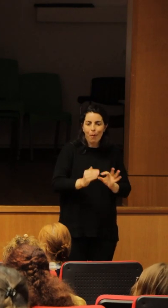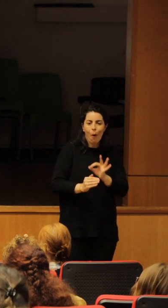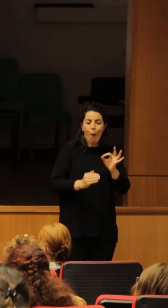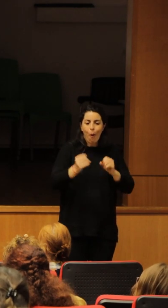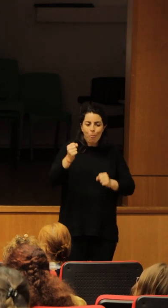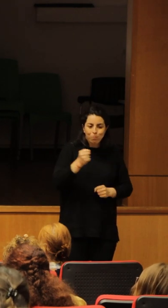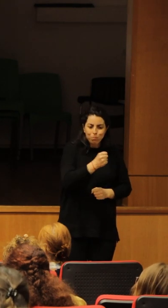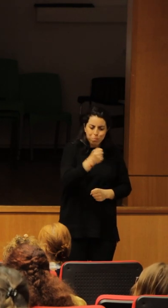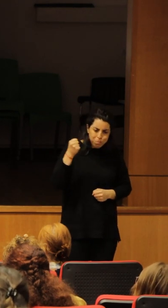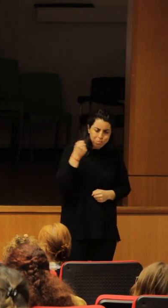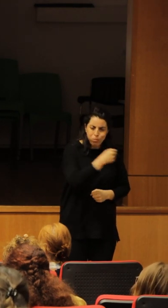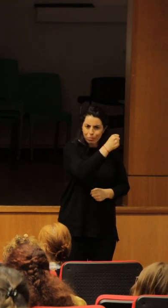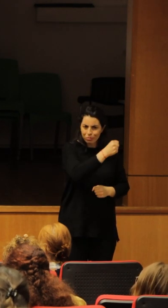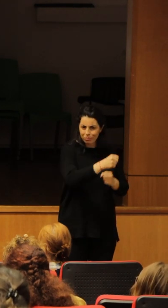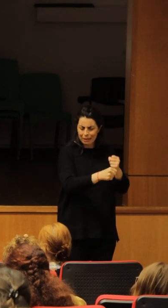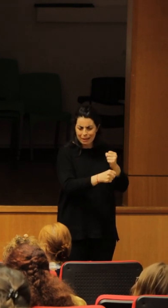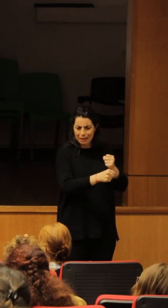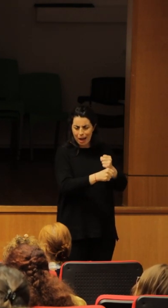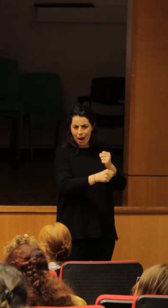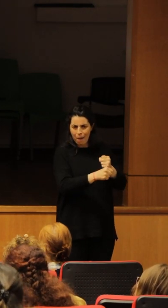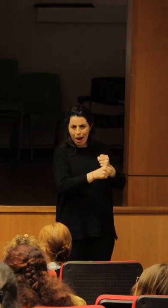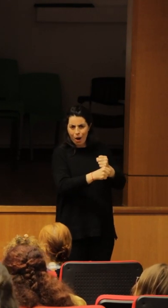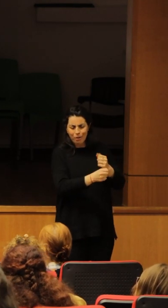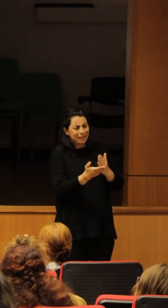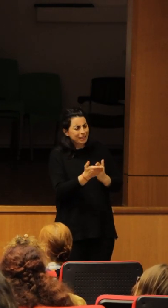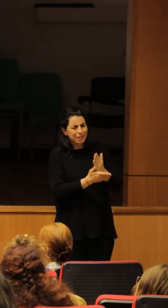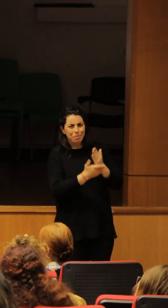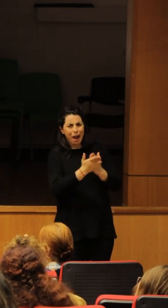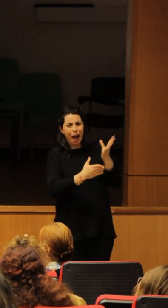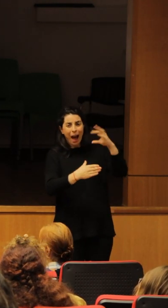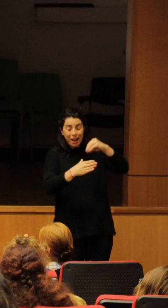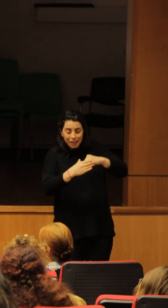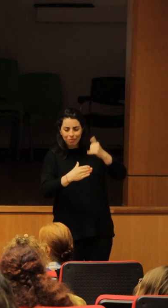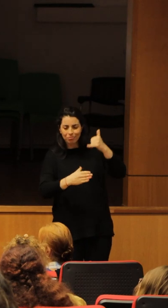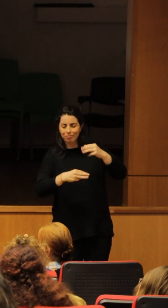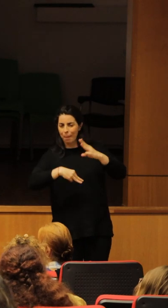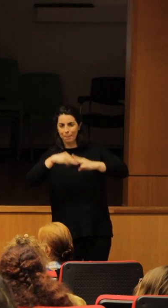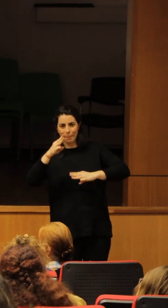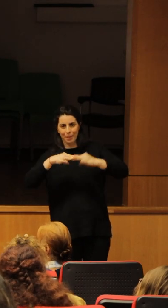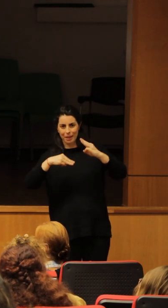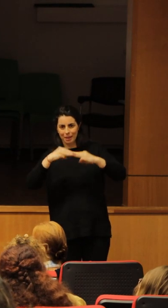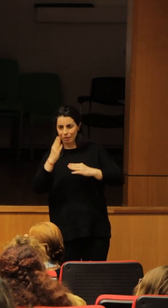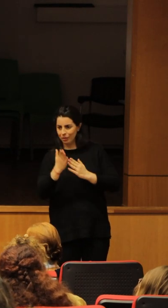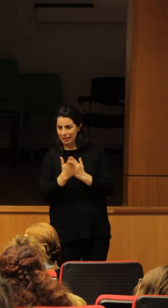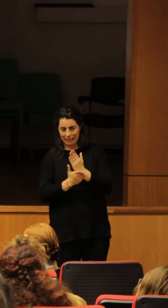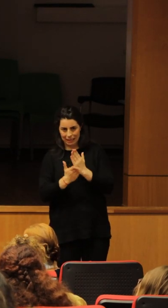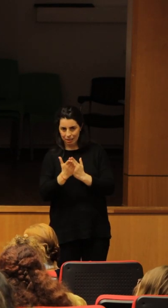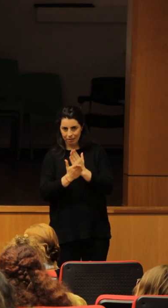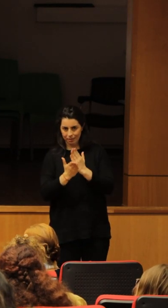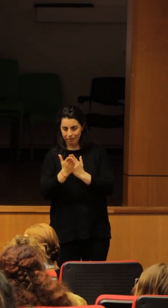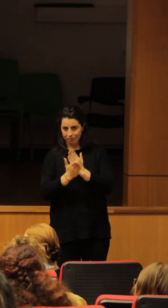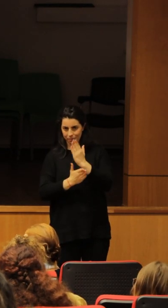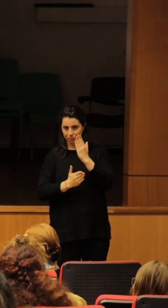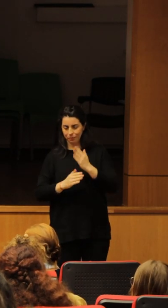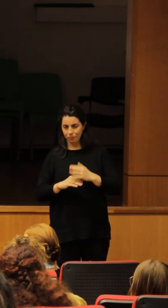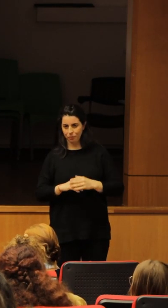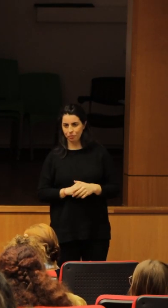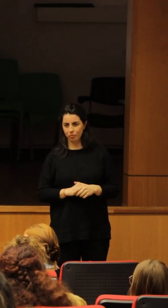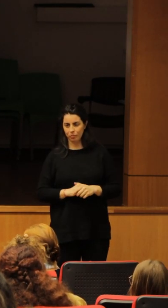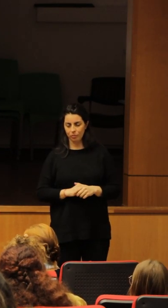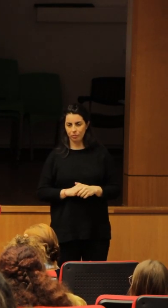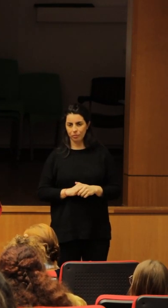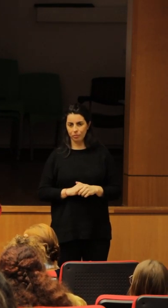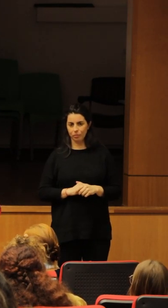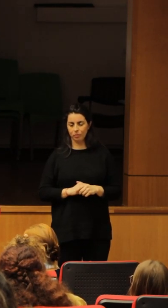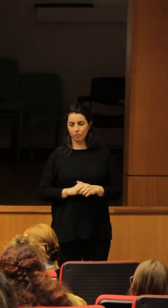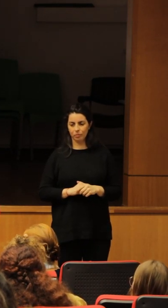puerta en la oficina. So, the point is that in practicing metaphors, idiomatic or metaphorical images,